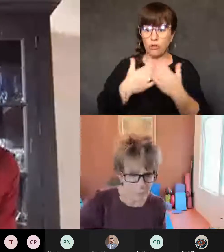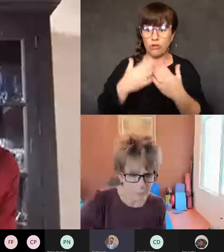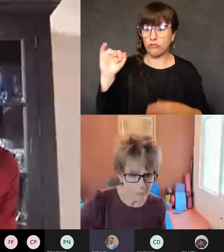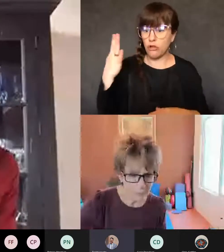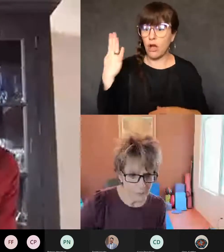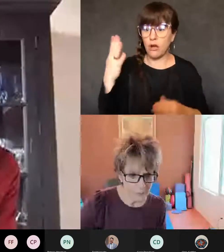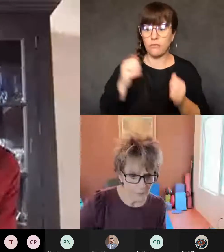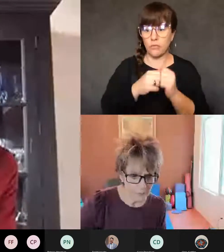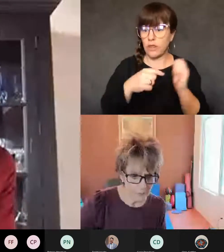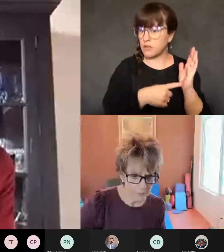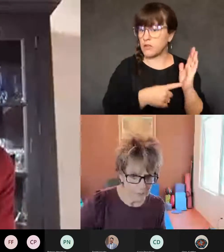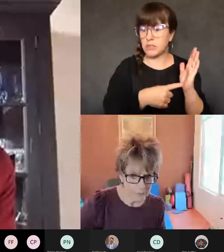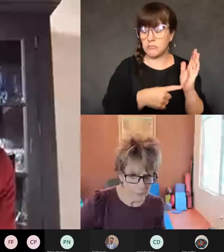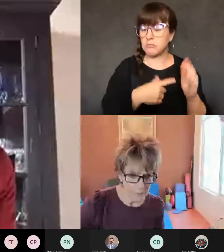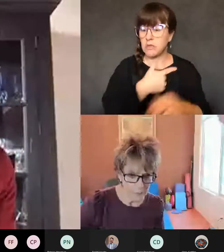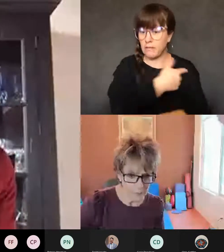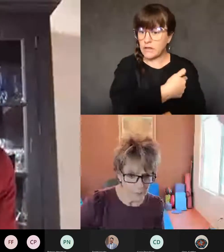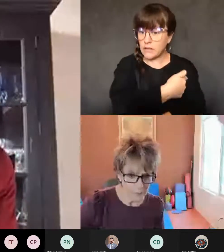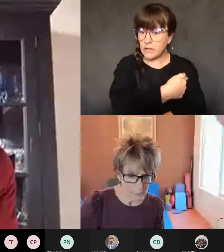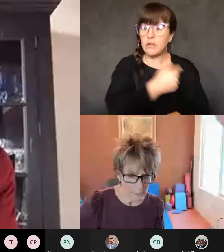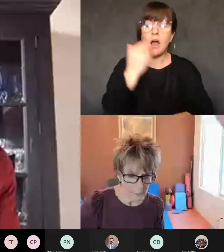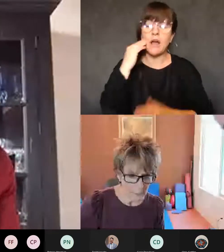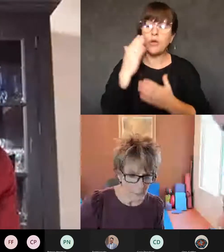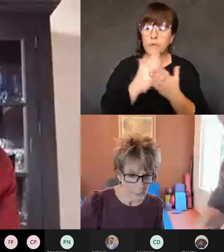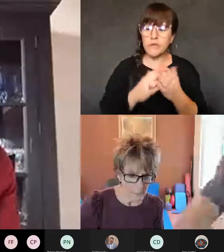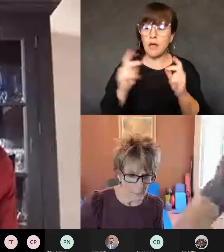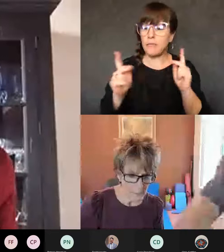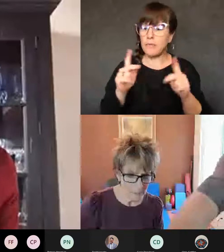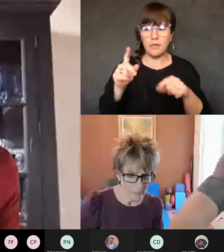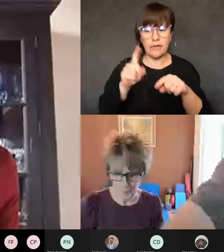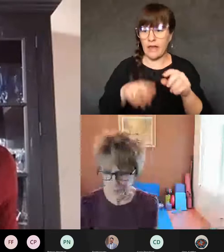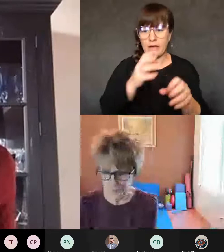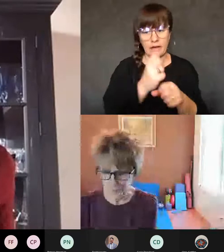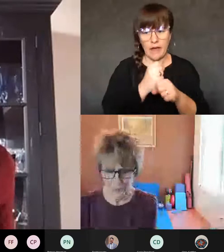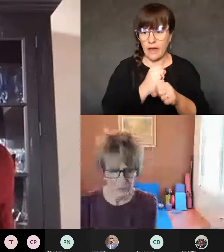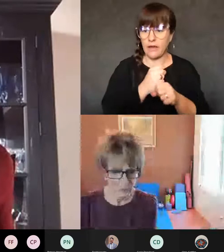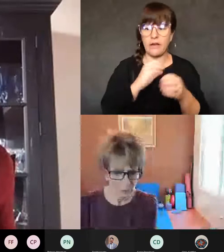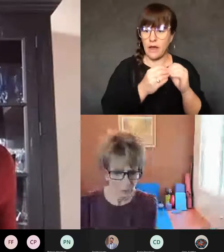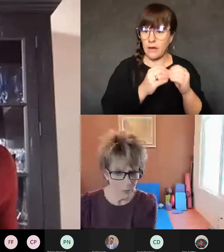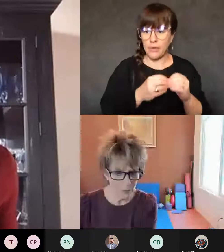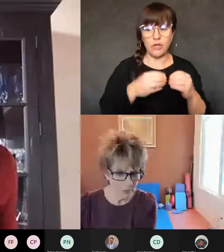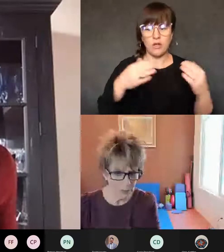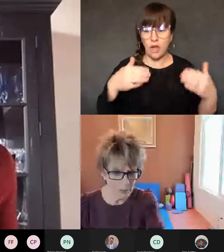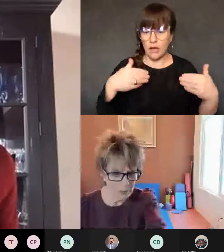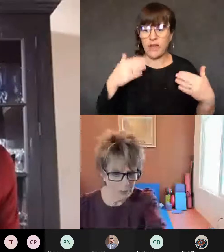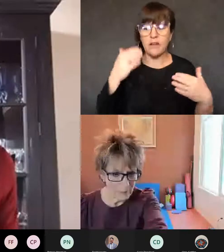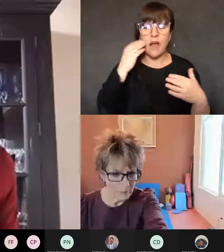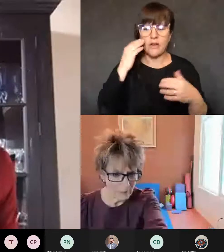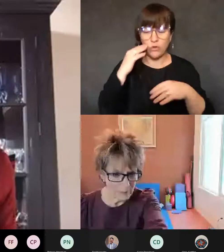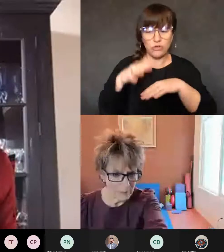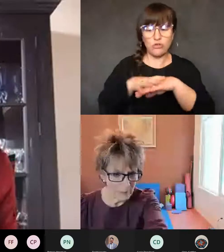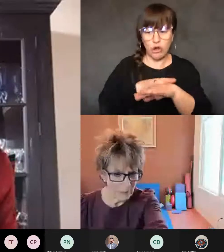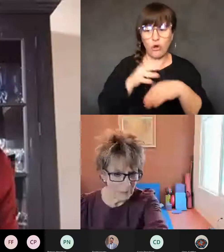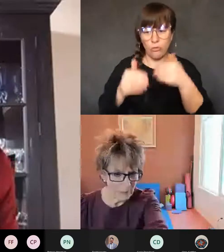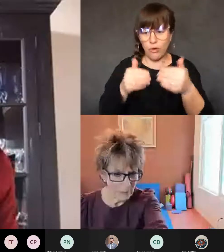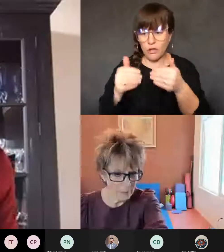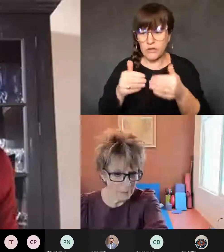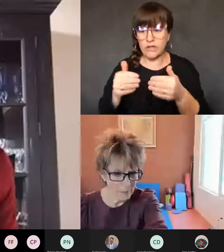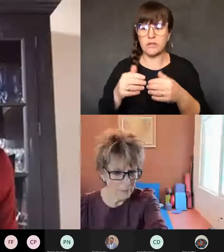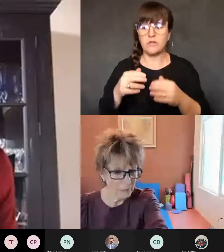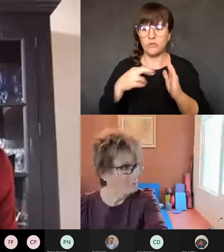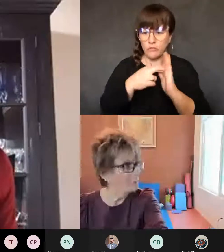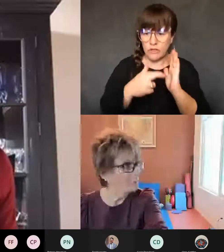Department of Health's portal and their sign up process can be slow, and I know they've had